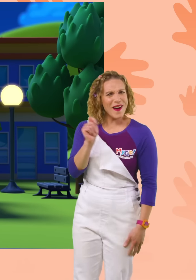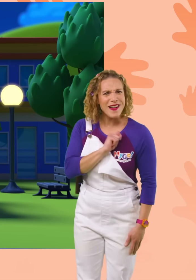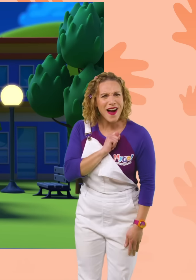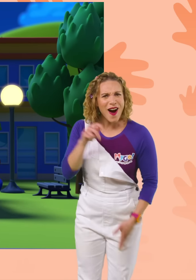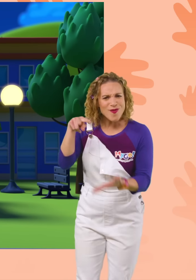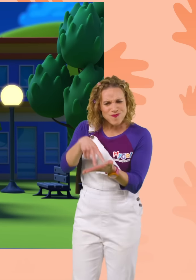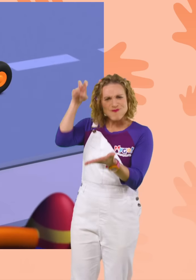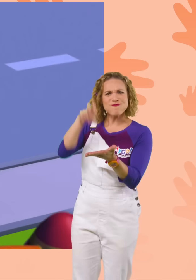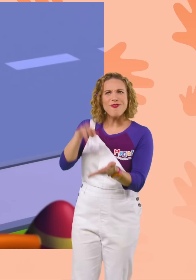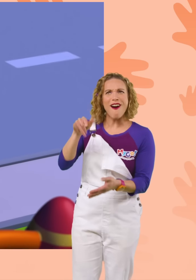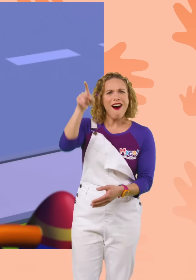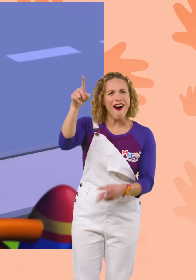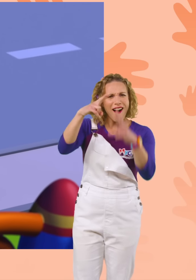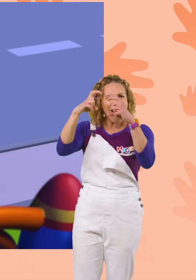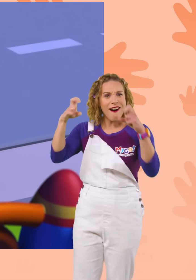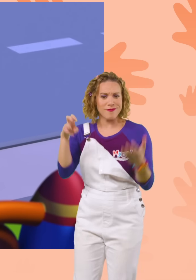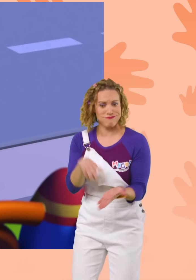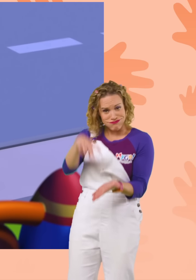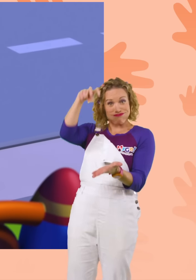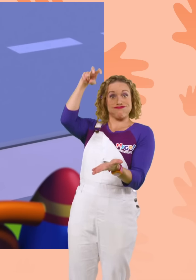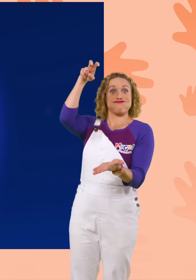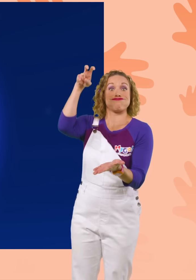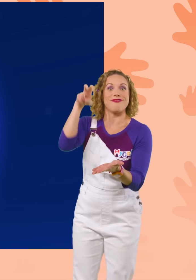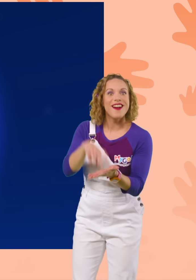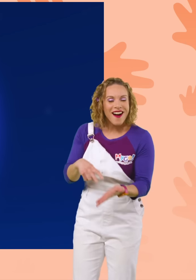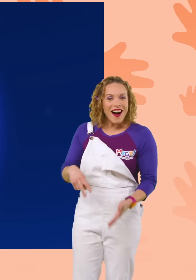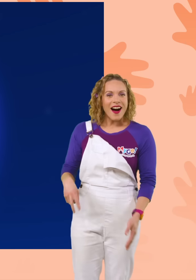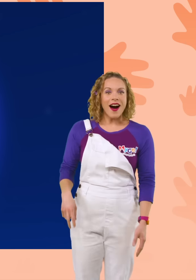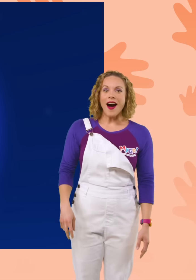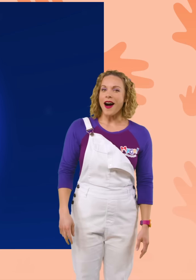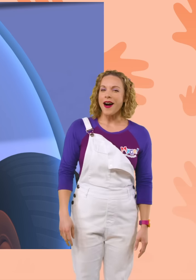Whoa, Tabs, that bouncy castle is out of this world.